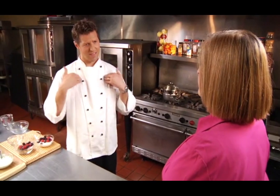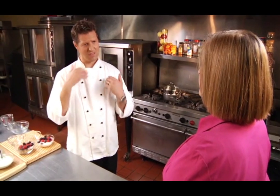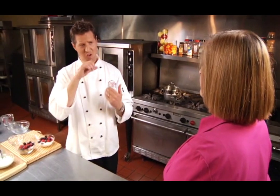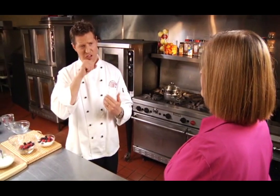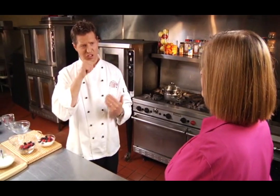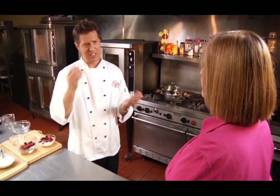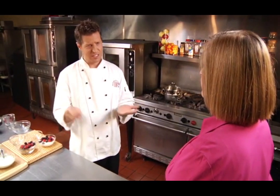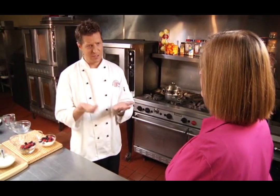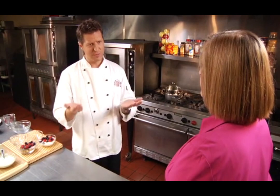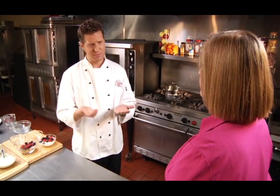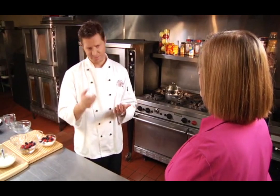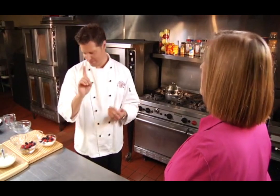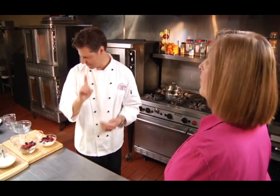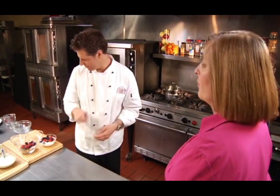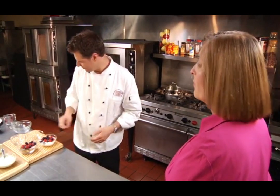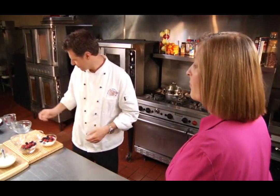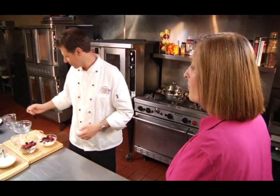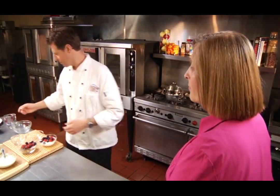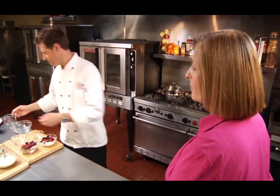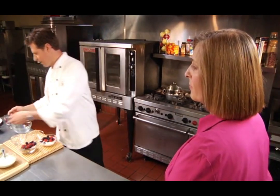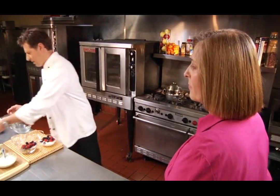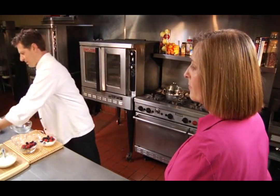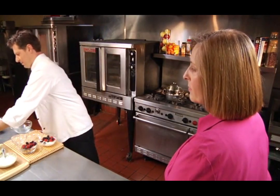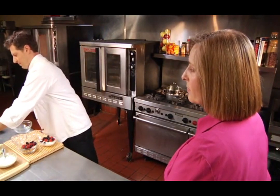I have 1 orange here.